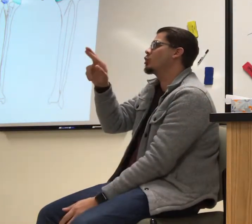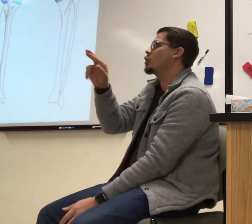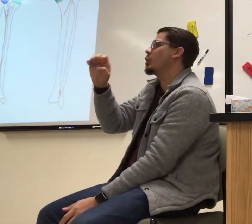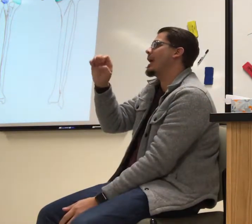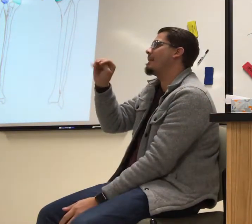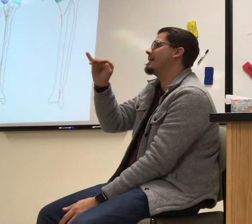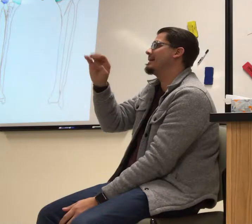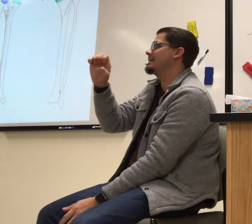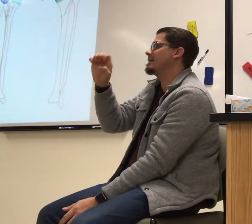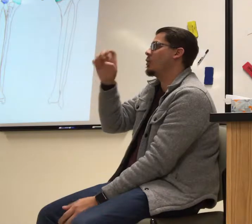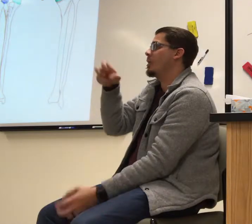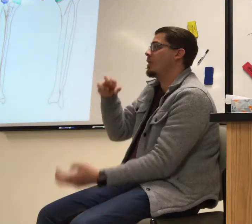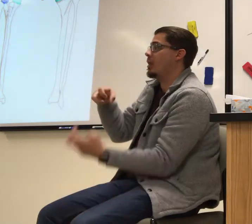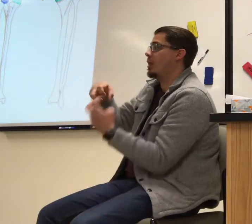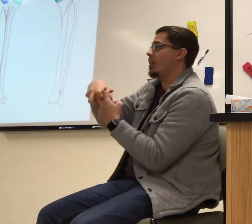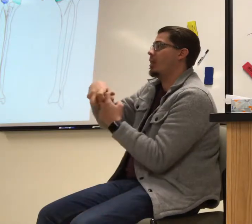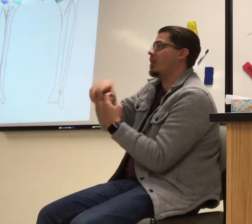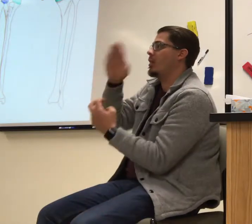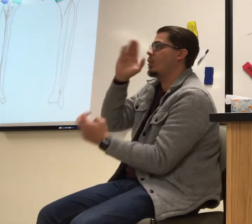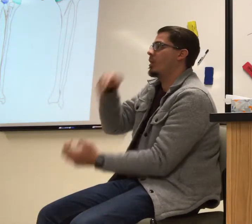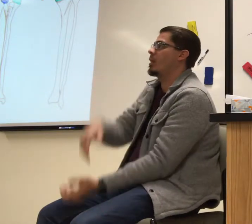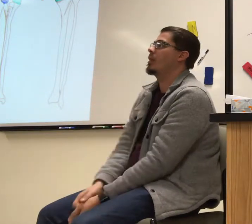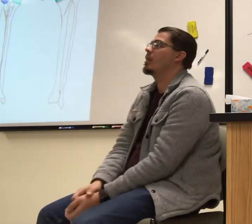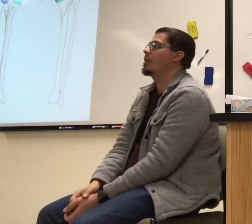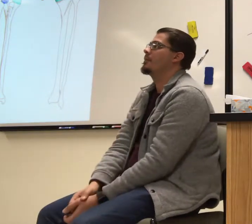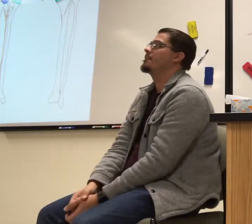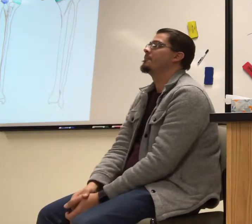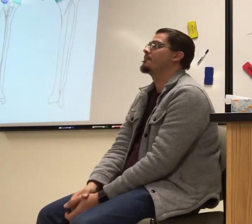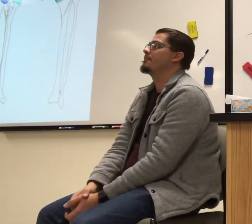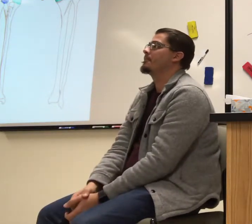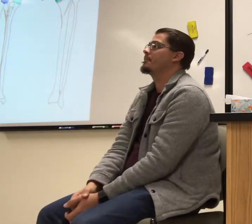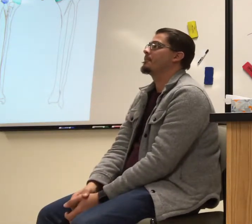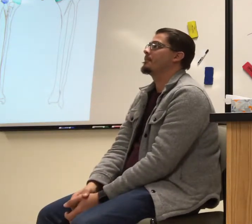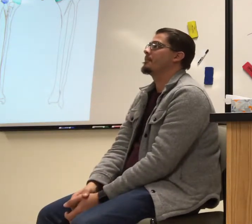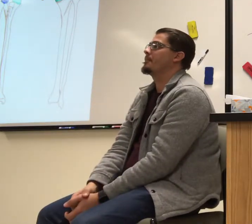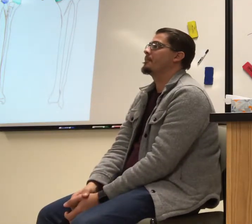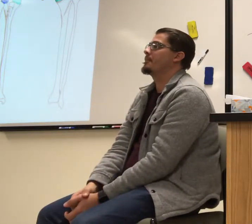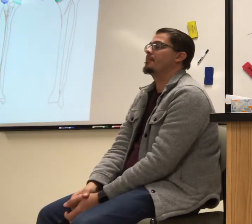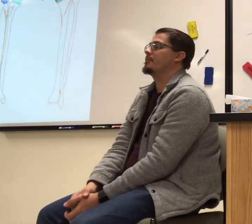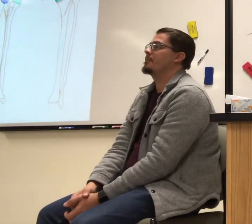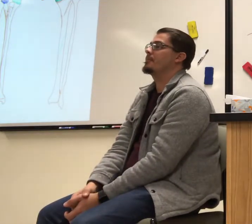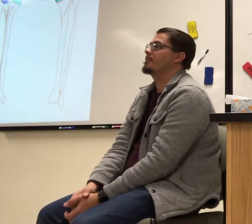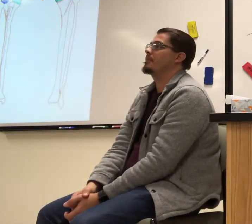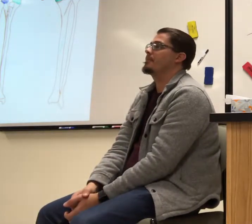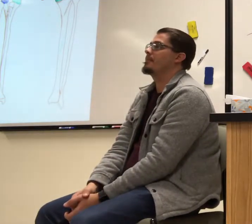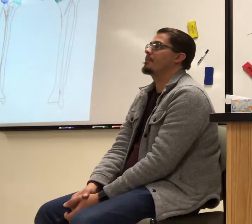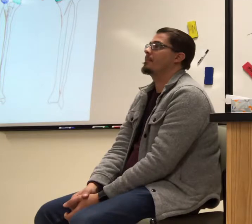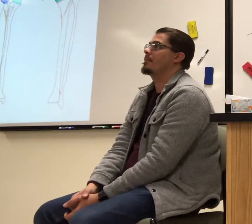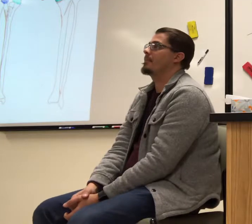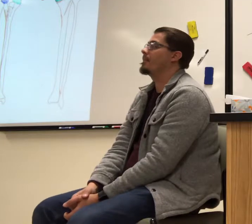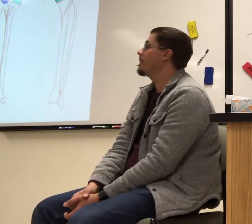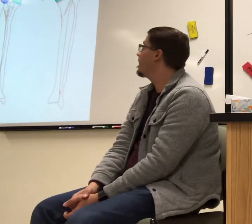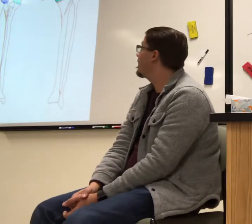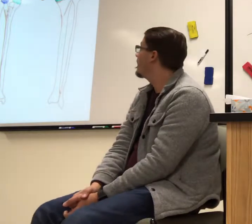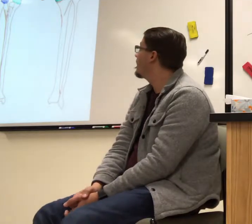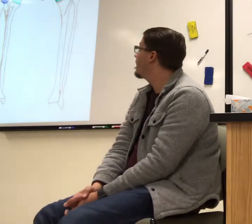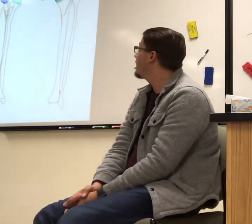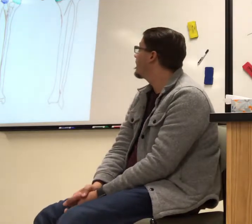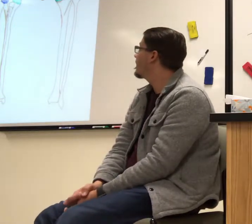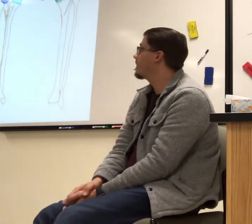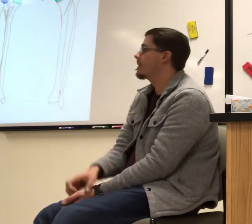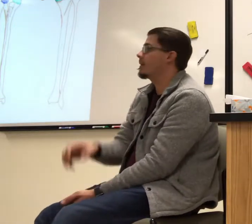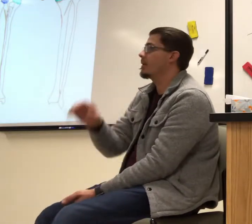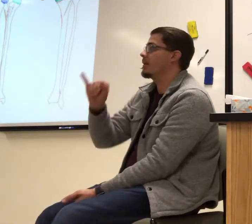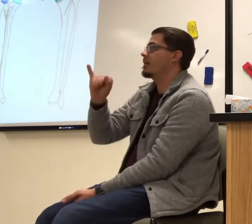the intercondylar notch in tibia. I'm sorry. This